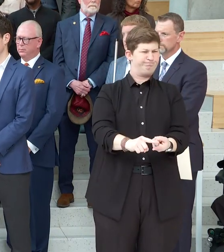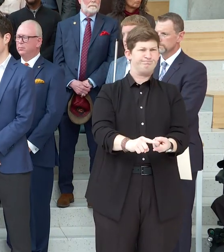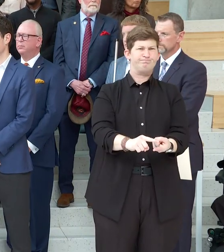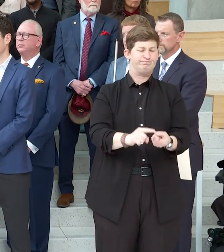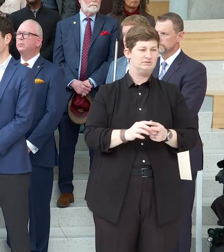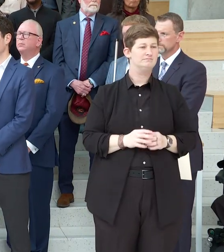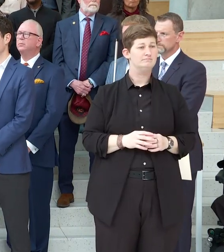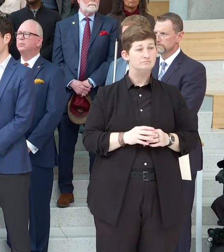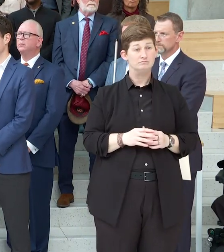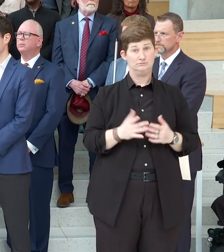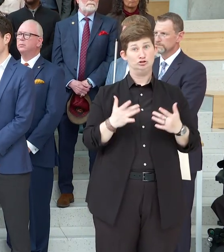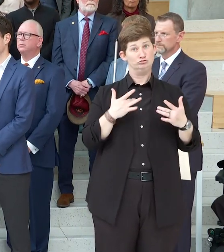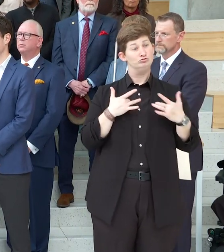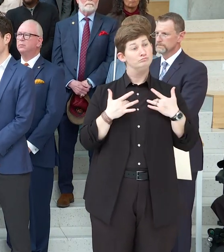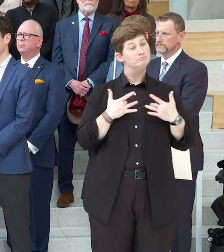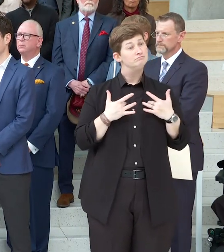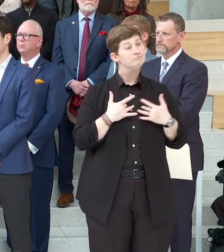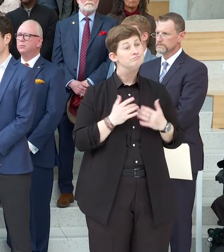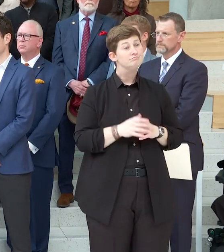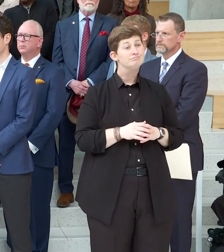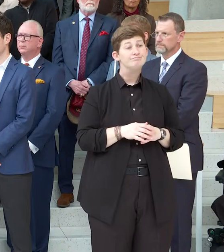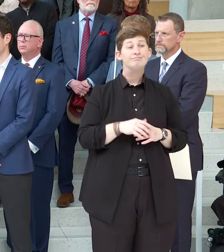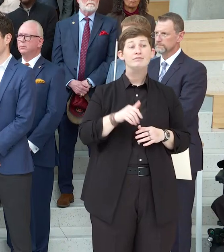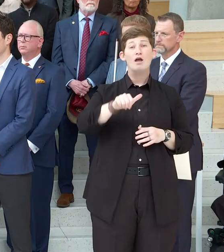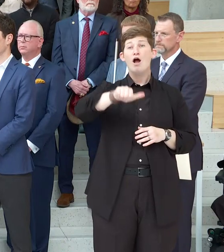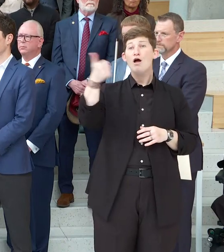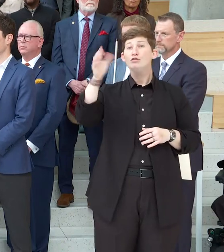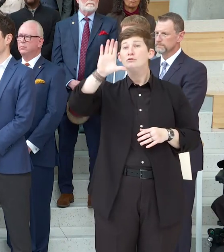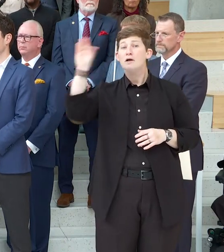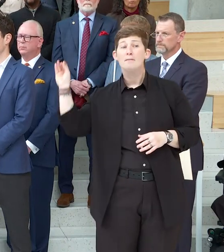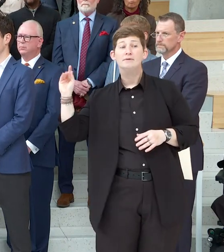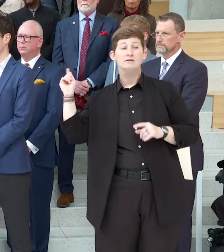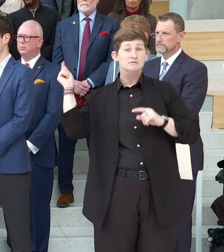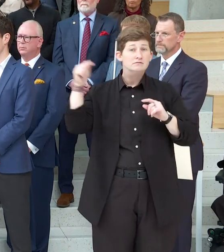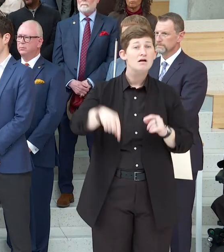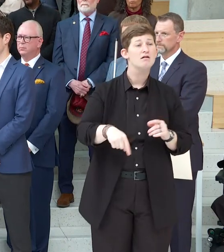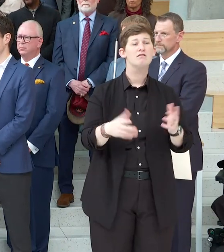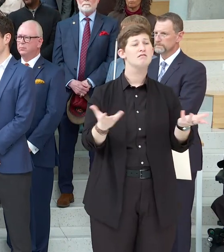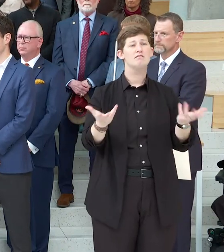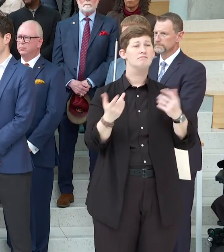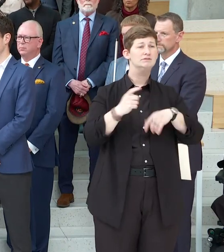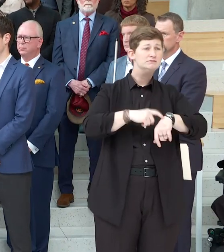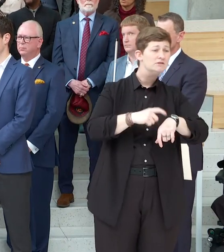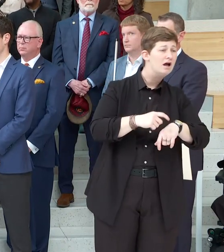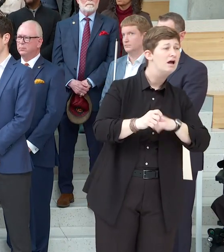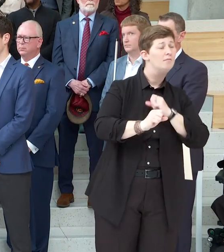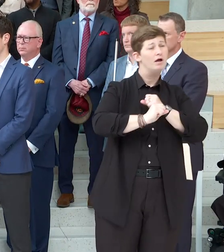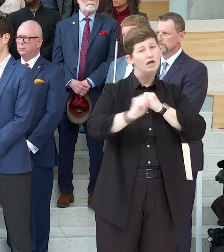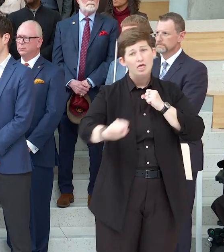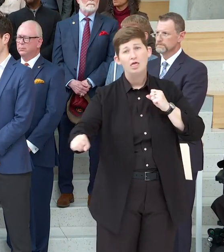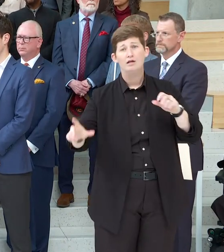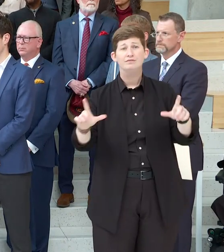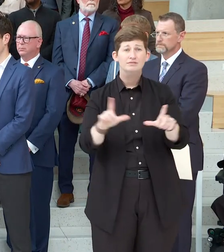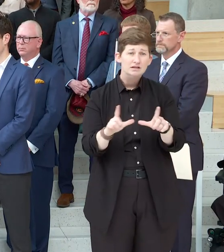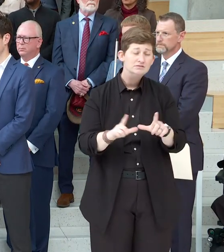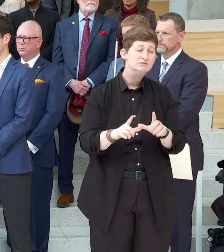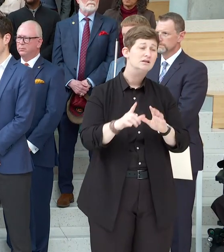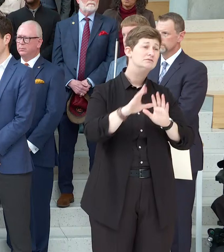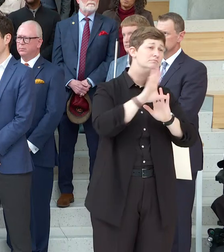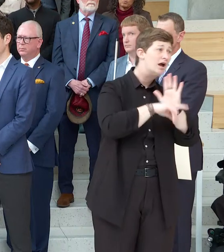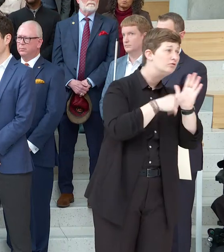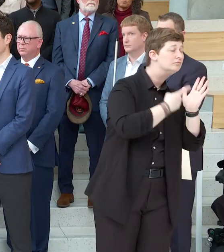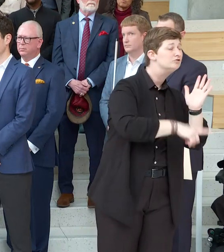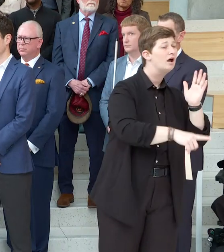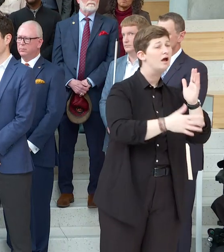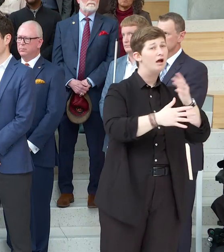new rideshare option to get licensed, background checked, and scaled up to manage the current demand of over